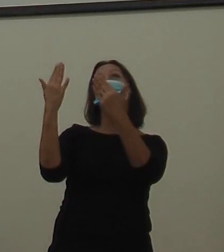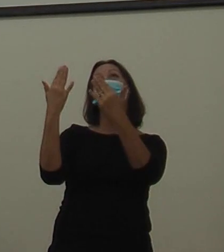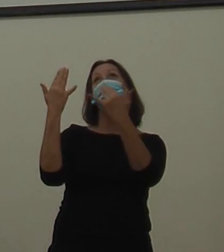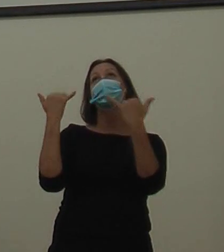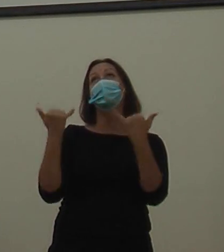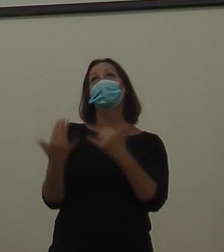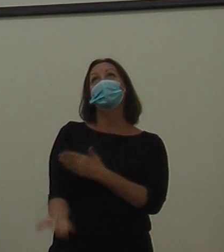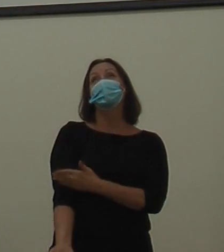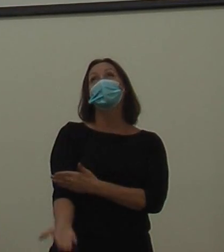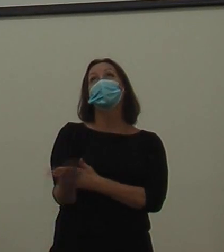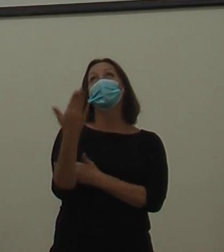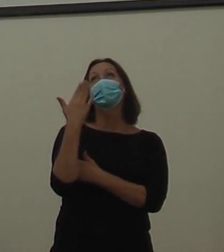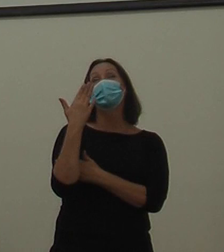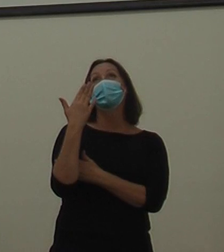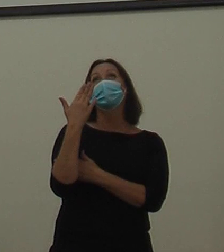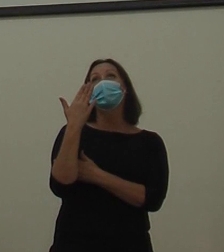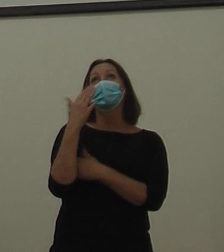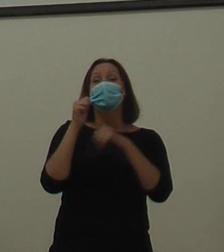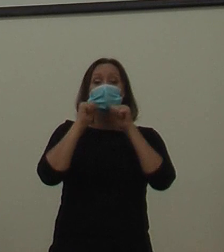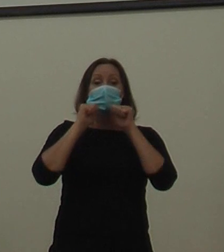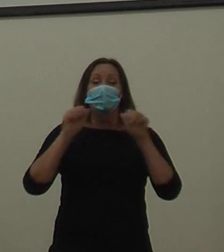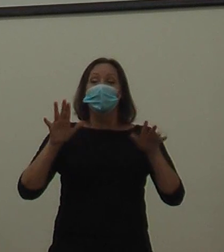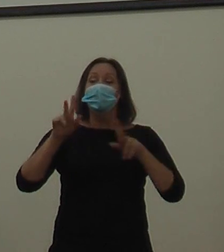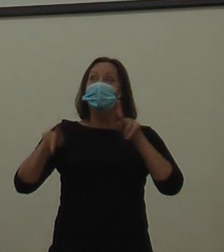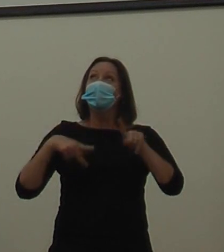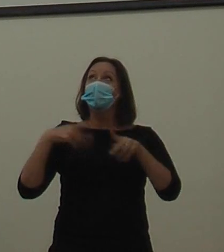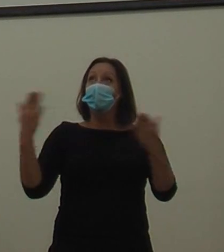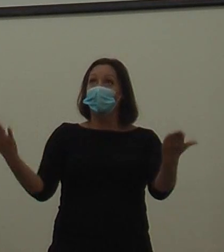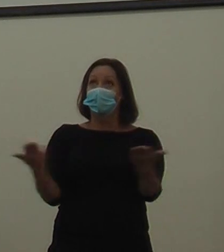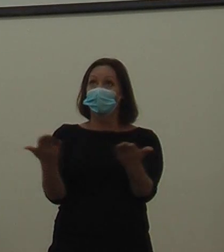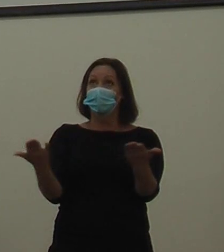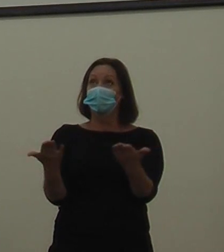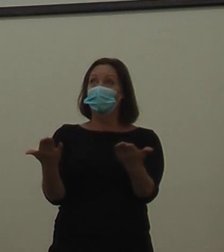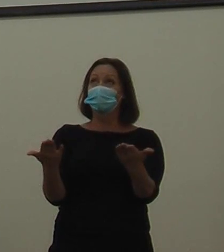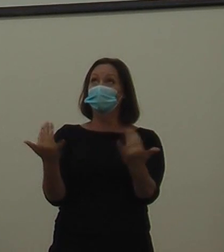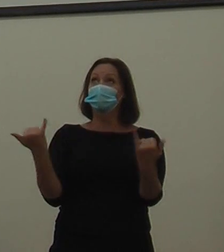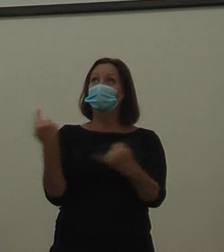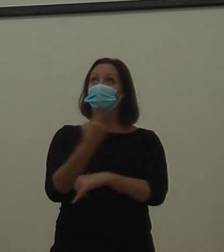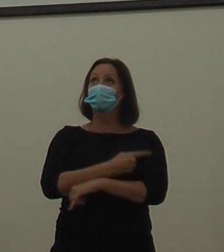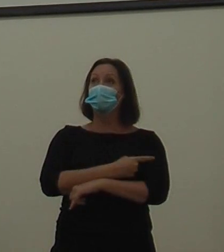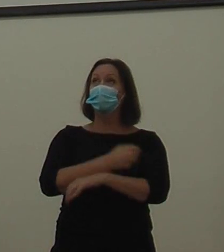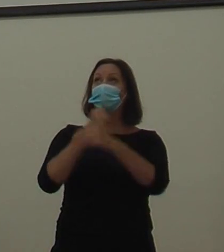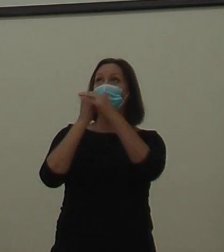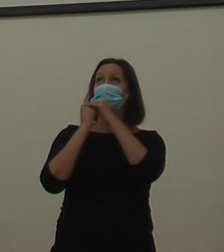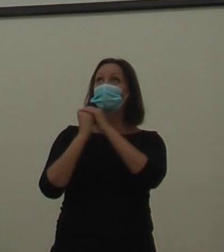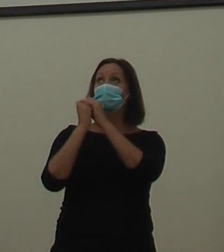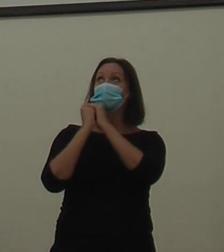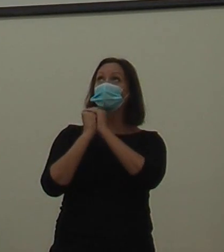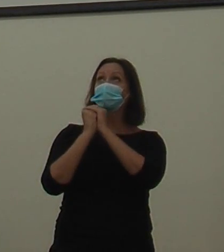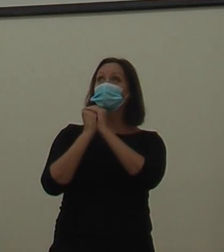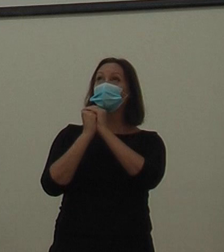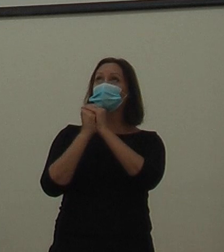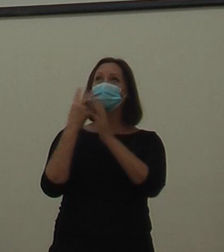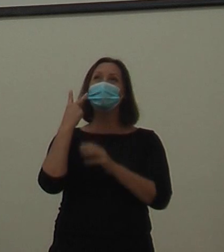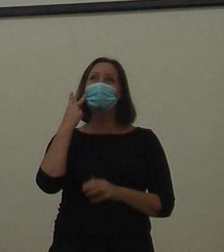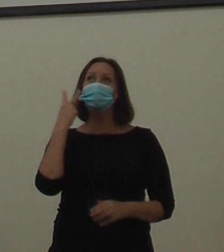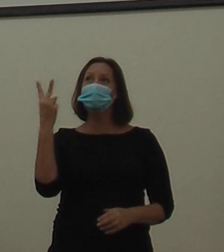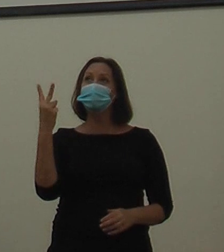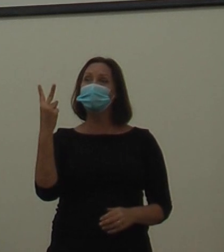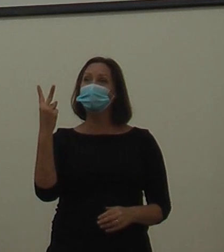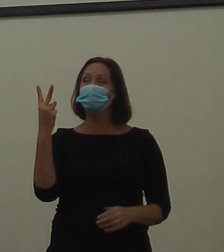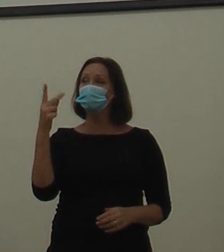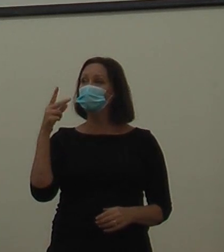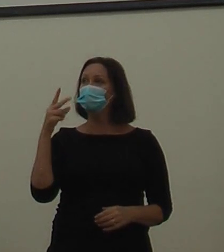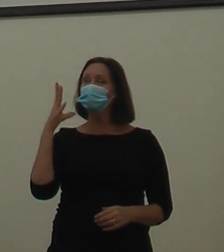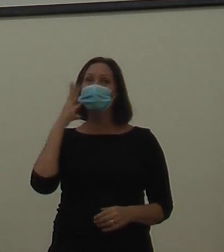Blessing those that did come out for worship, seeing that we do things differently now because